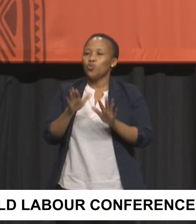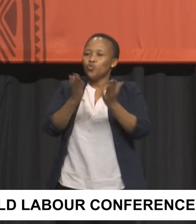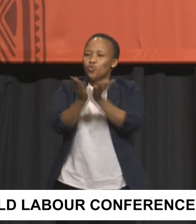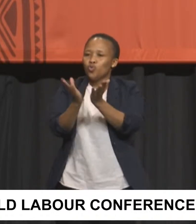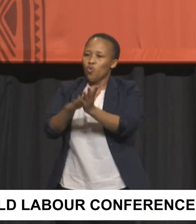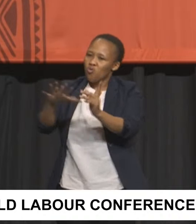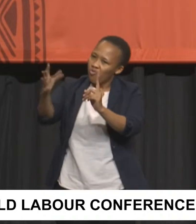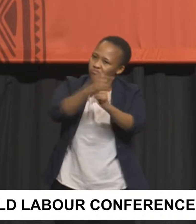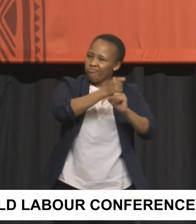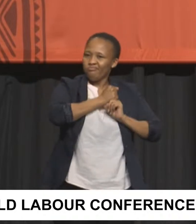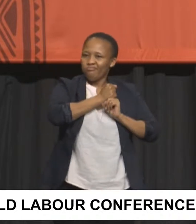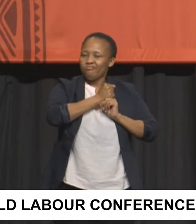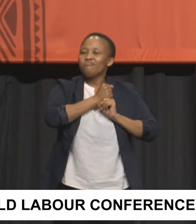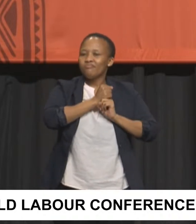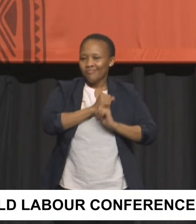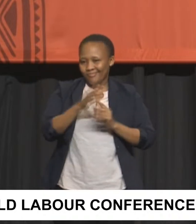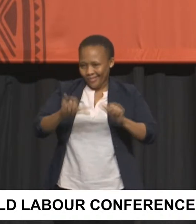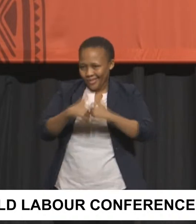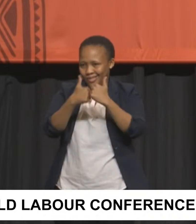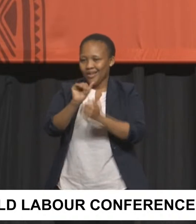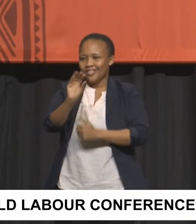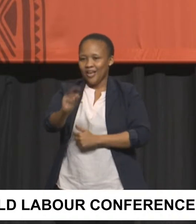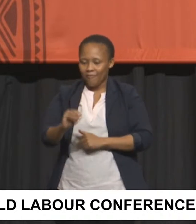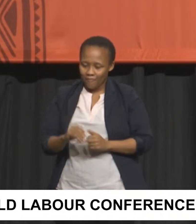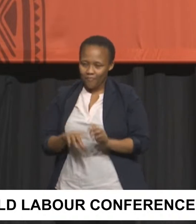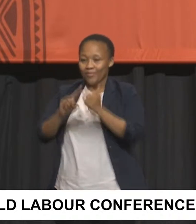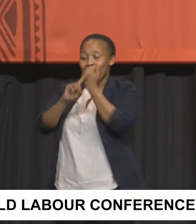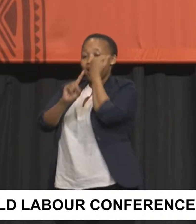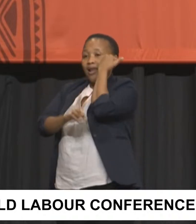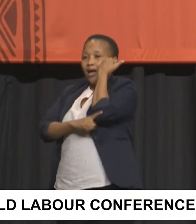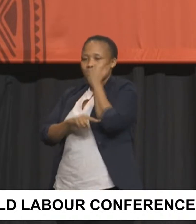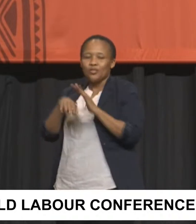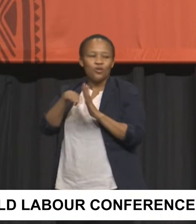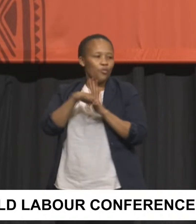challenge. Lastly, Program Director,